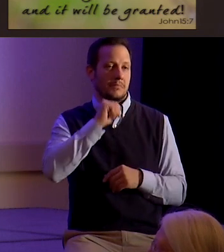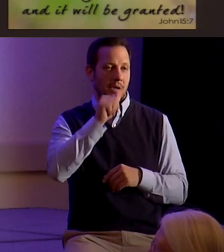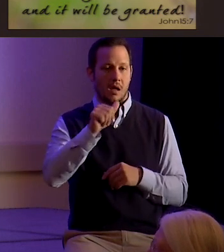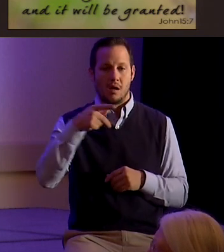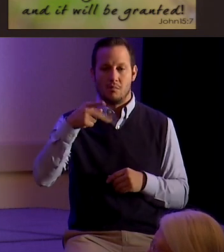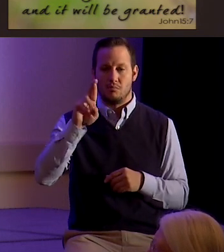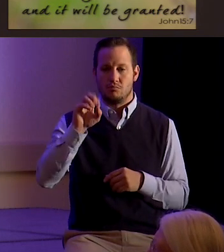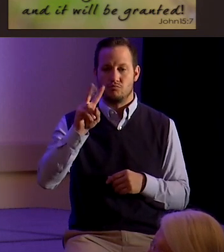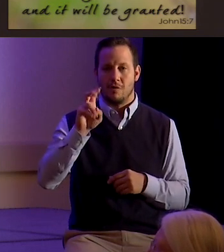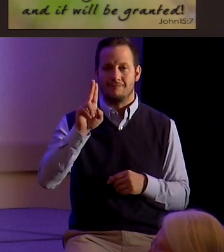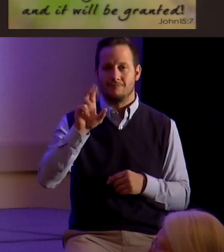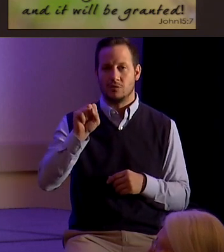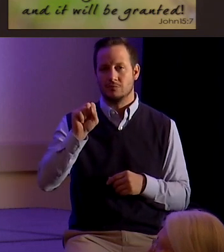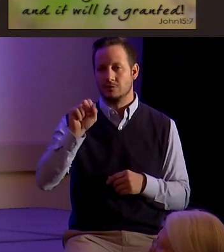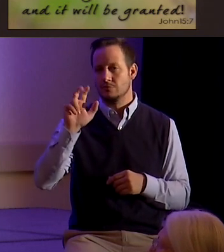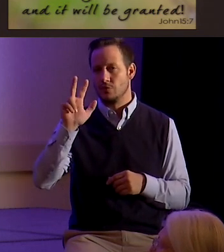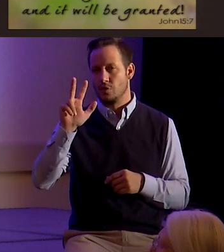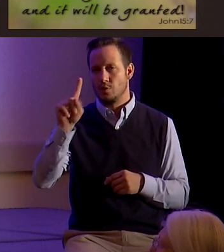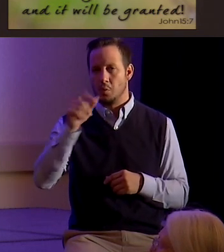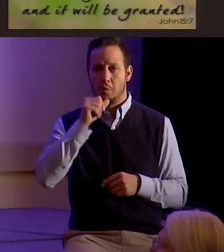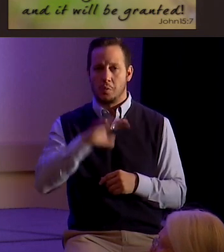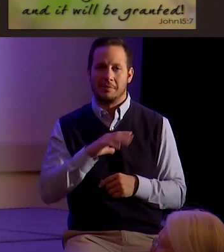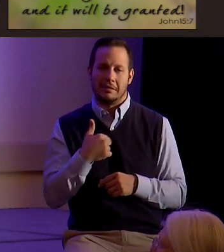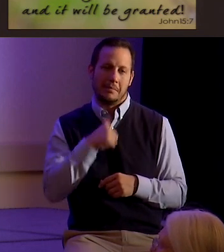or even attempting to be.